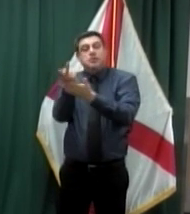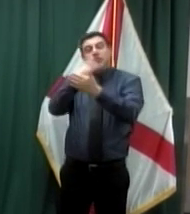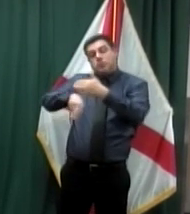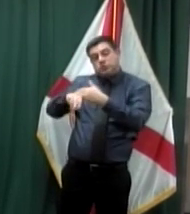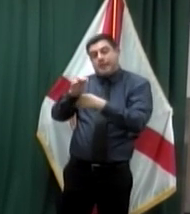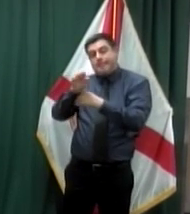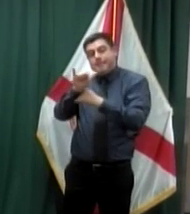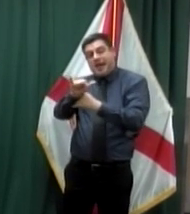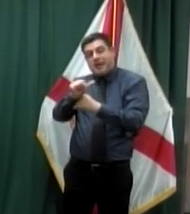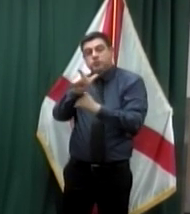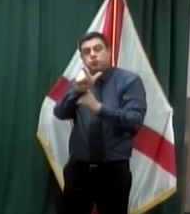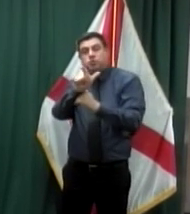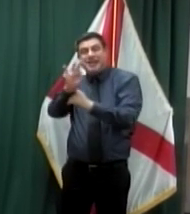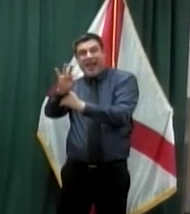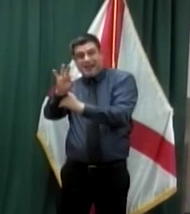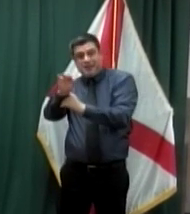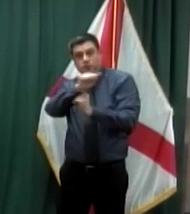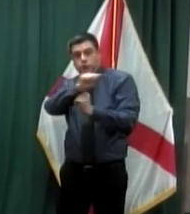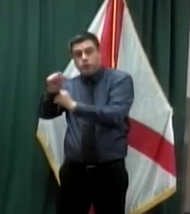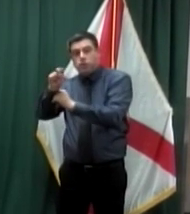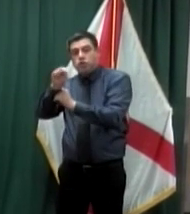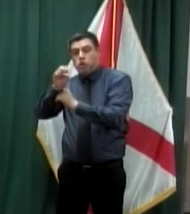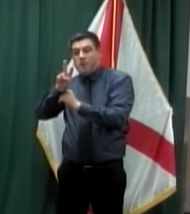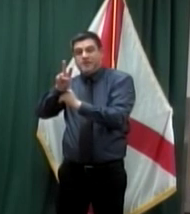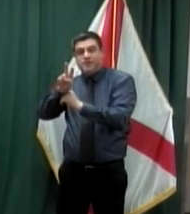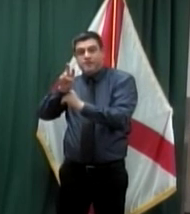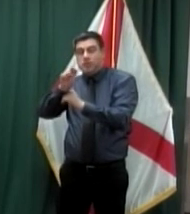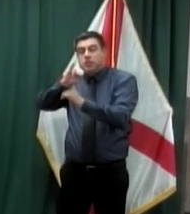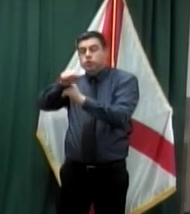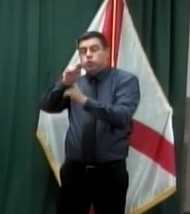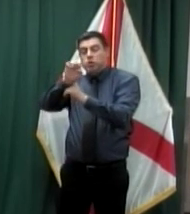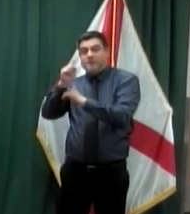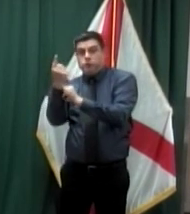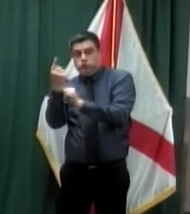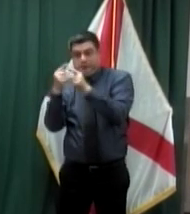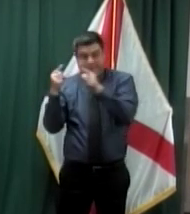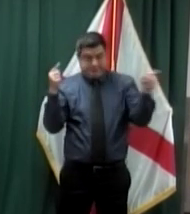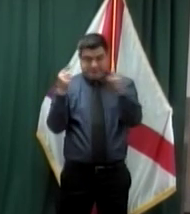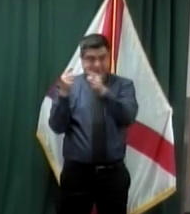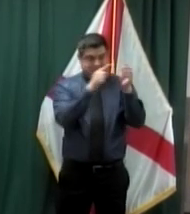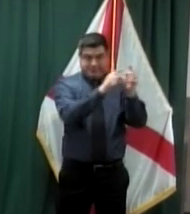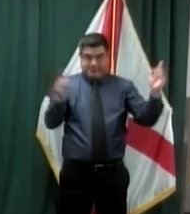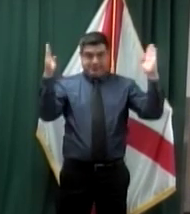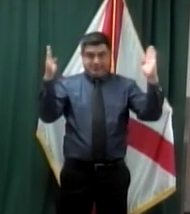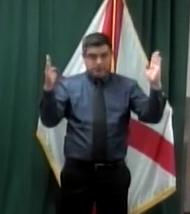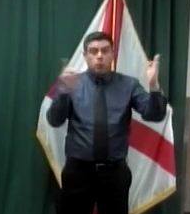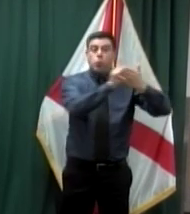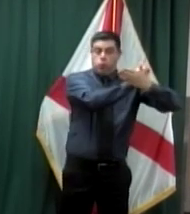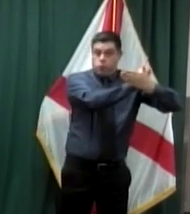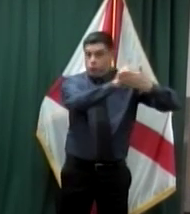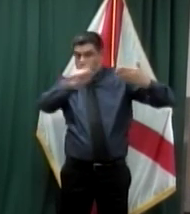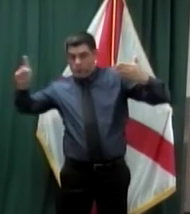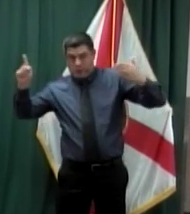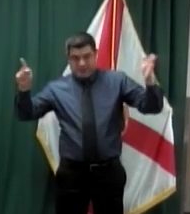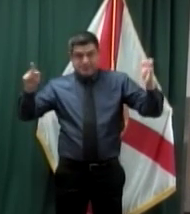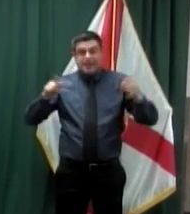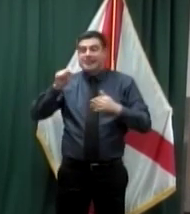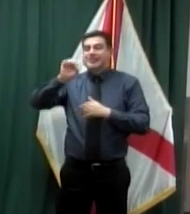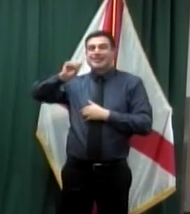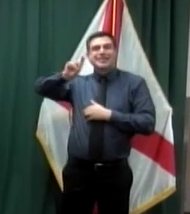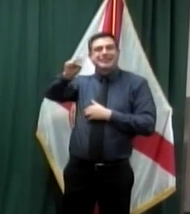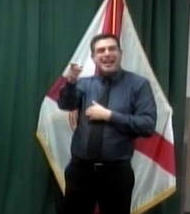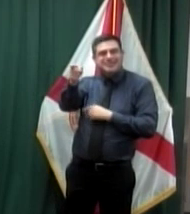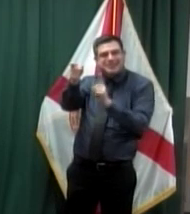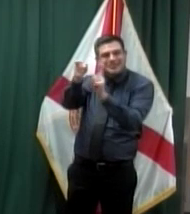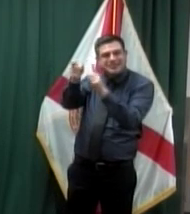also responding to COVID-19, but I wanted everyone to know that we are considering those things. We are planning for those things. That